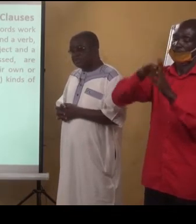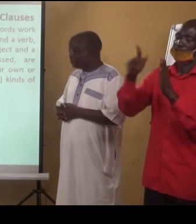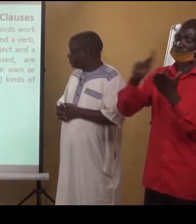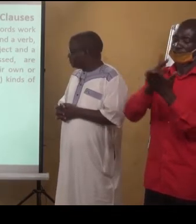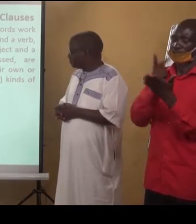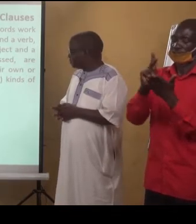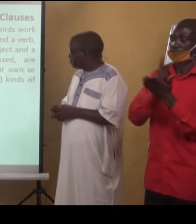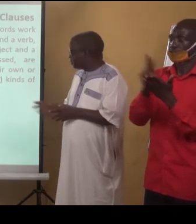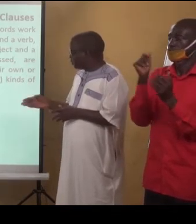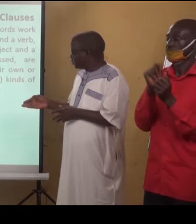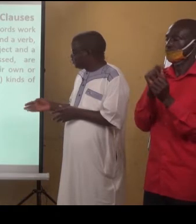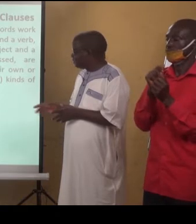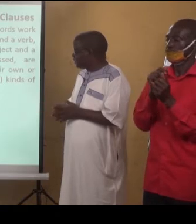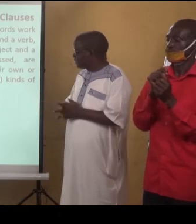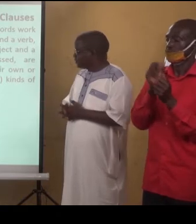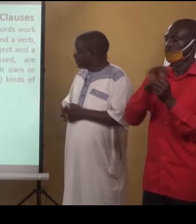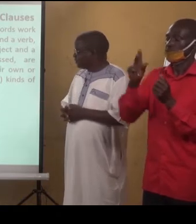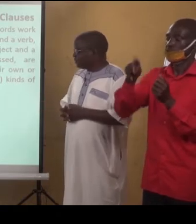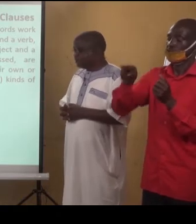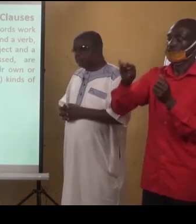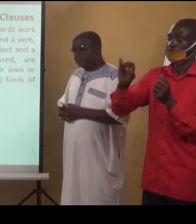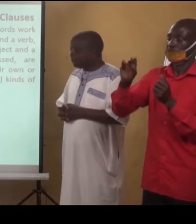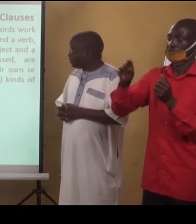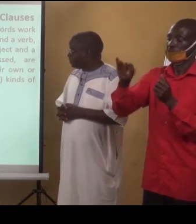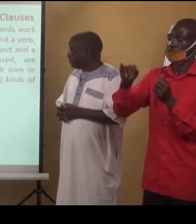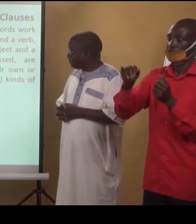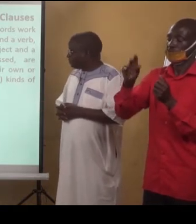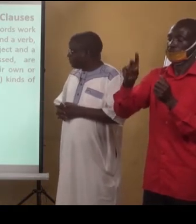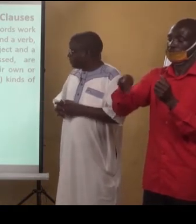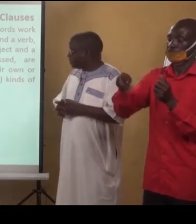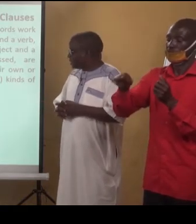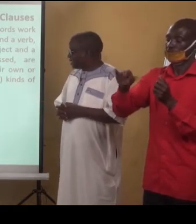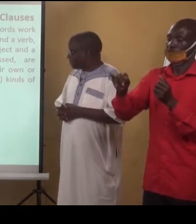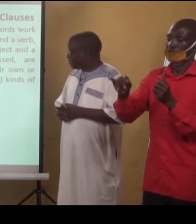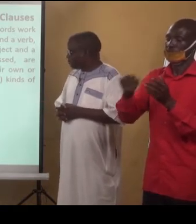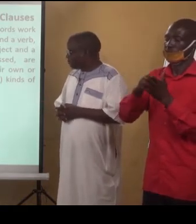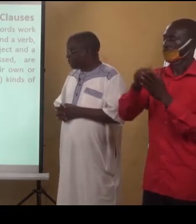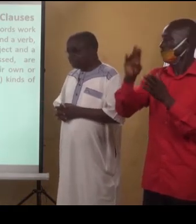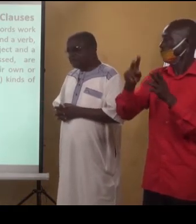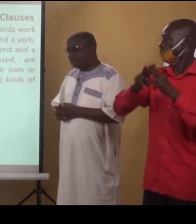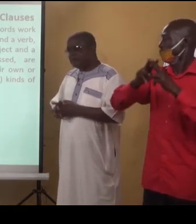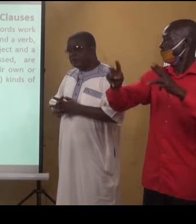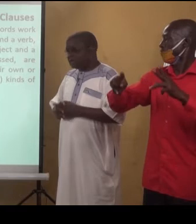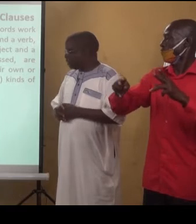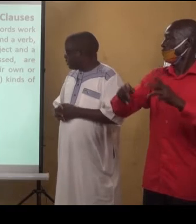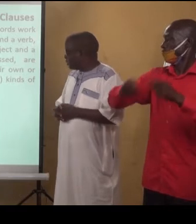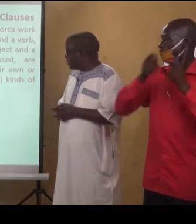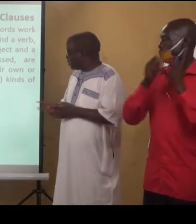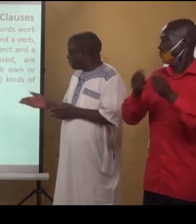kitchen. Prepositional phrase. Number 4, very quickly. Very